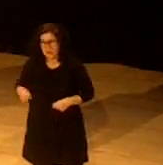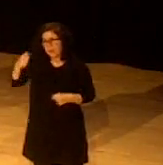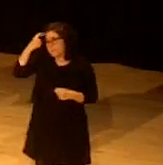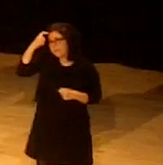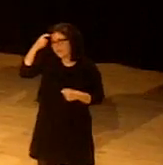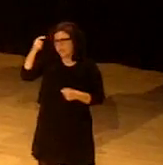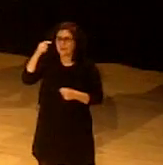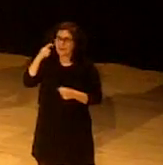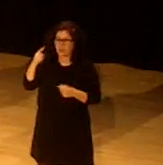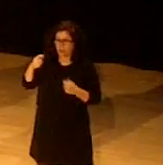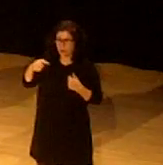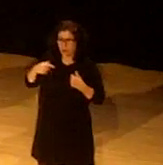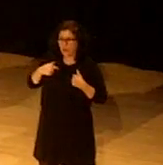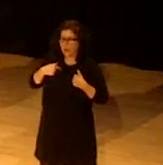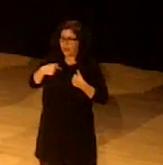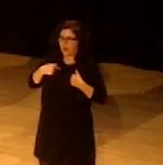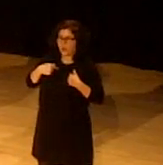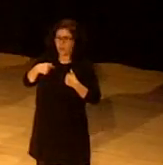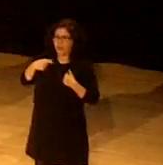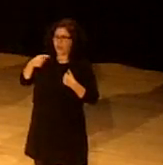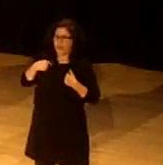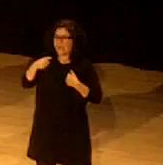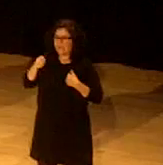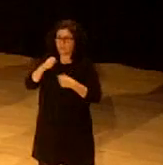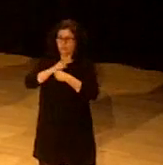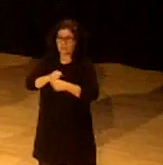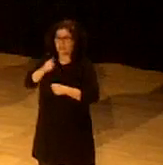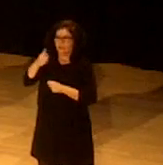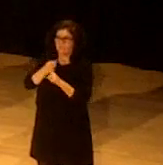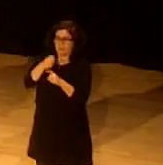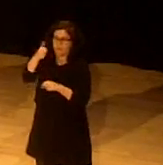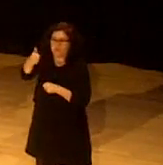weak one, and they're there to protect you from yourself.